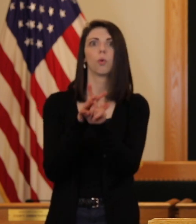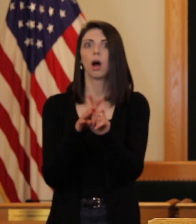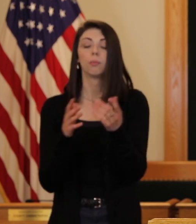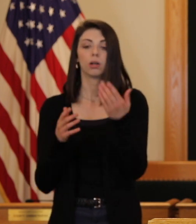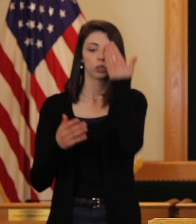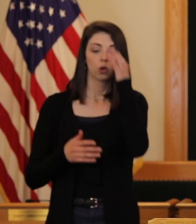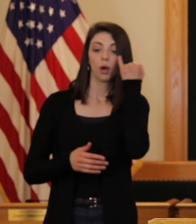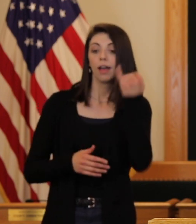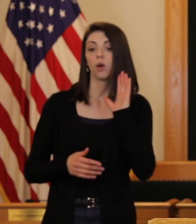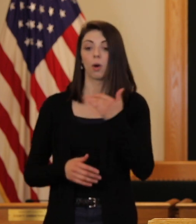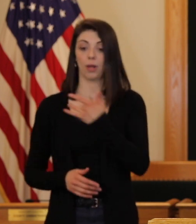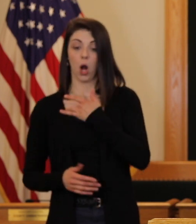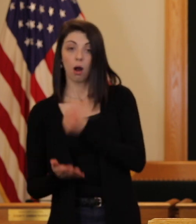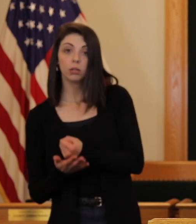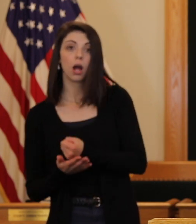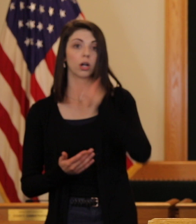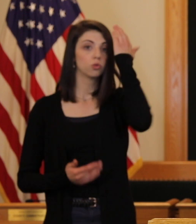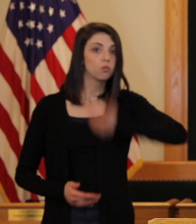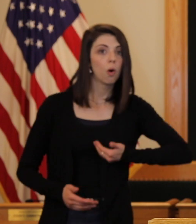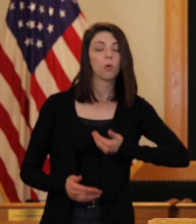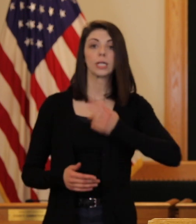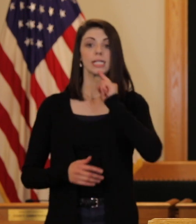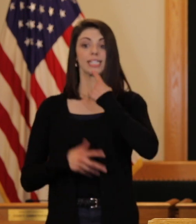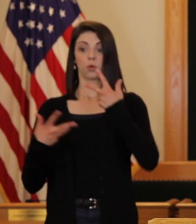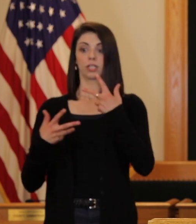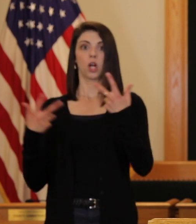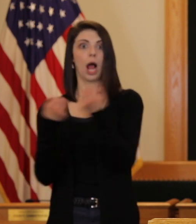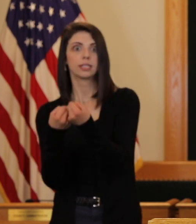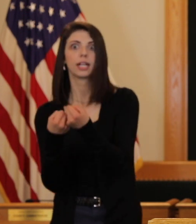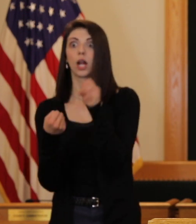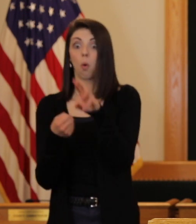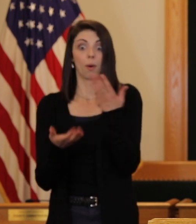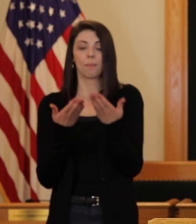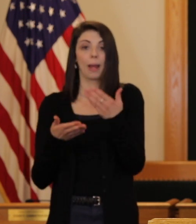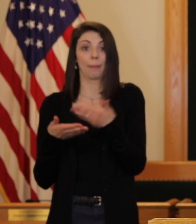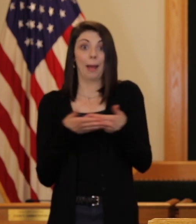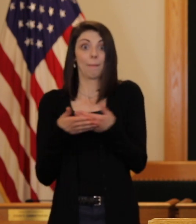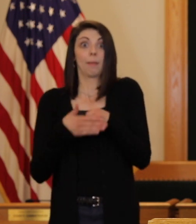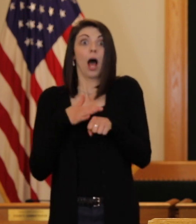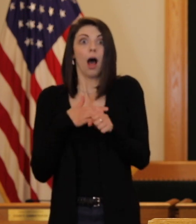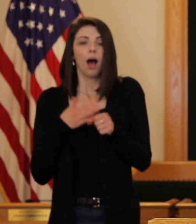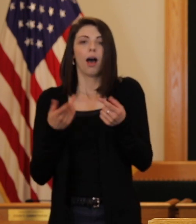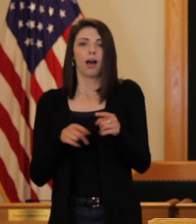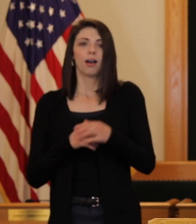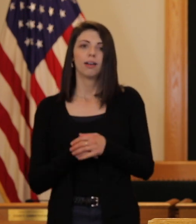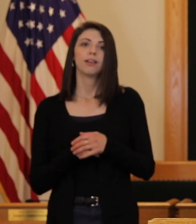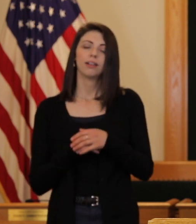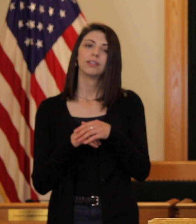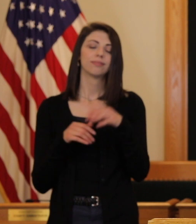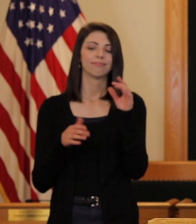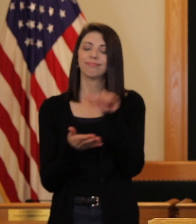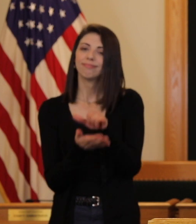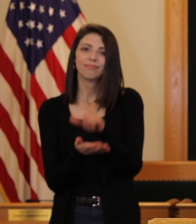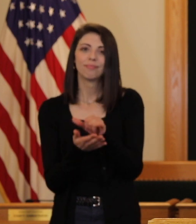stroke, a coronary case, a serious accident, or delivering a new baby. It's impossible to do our jobs without working together with